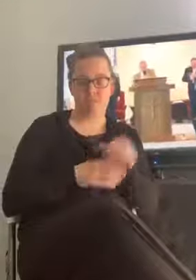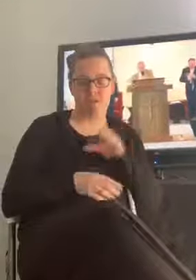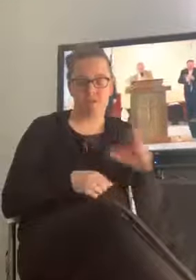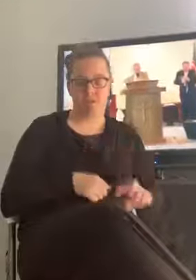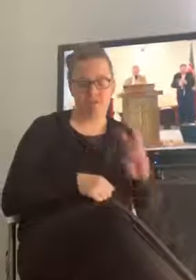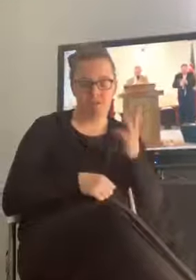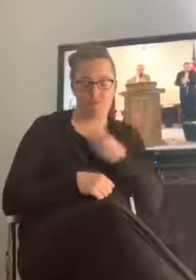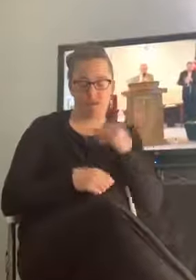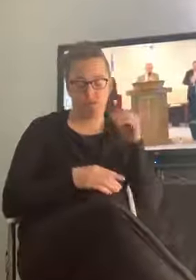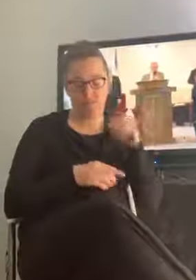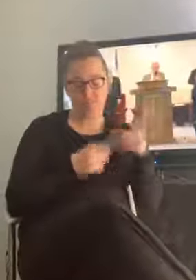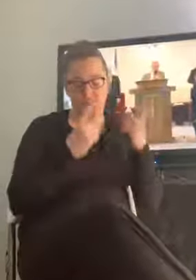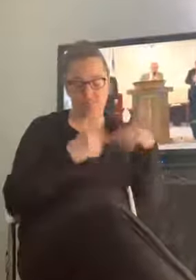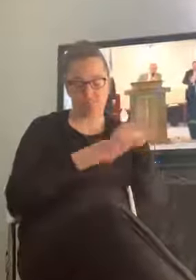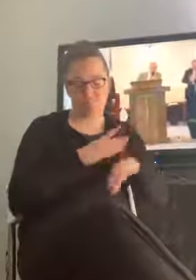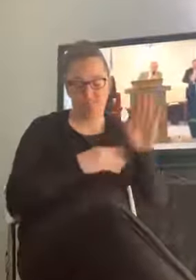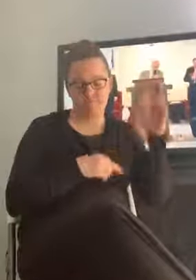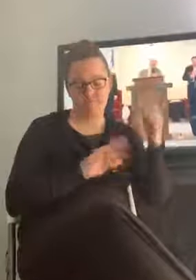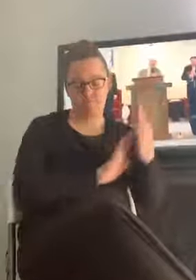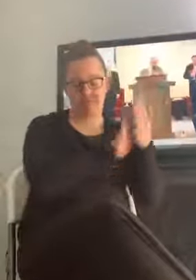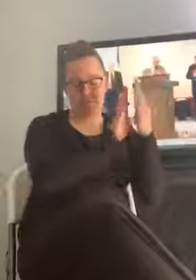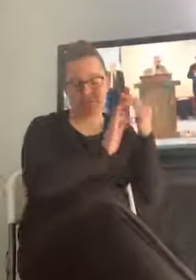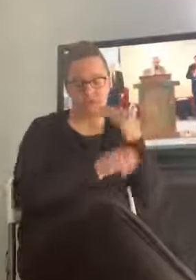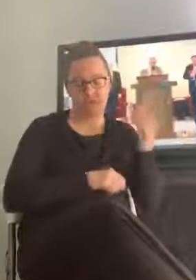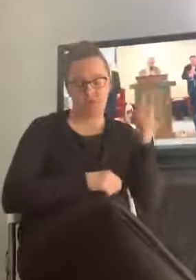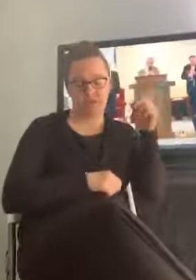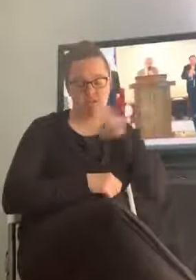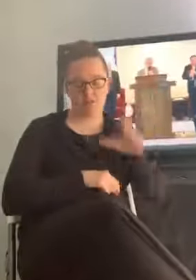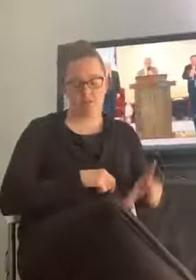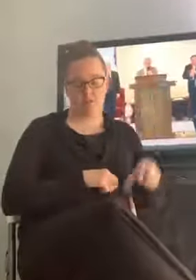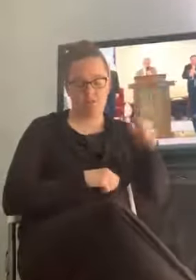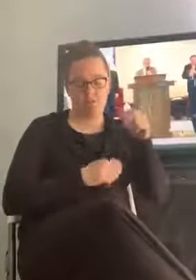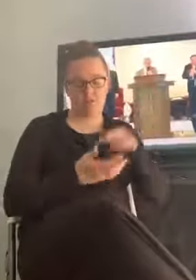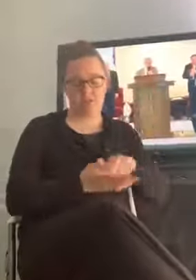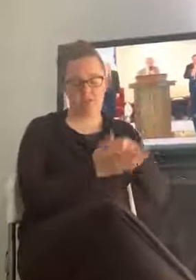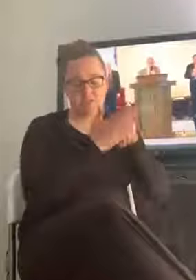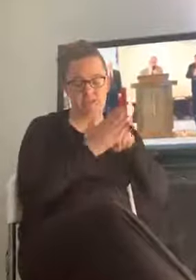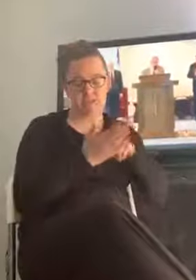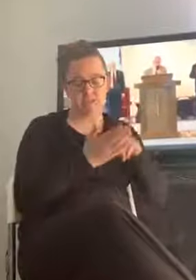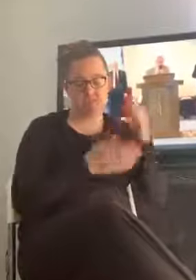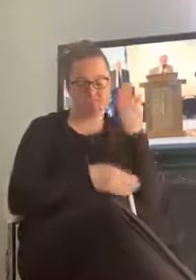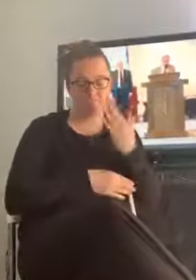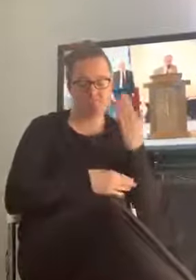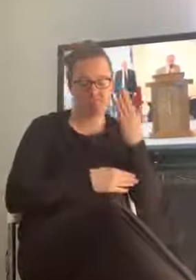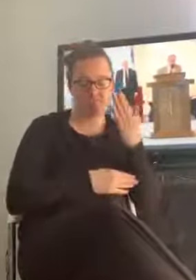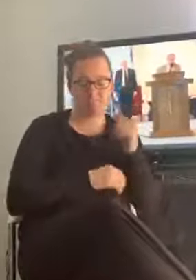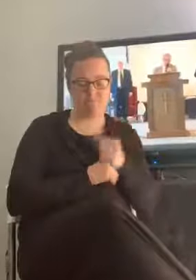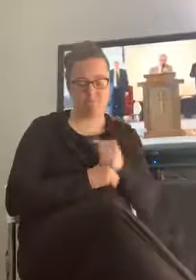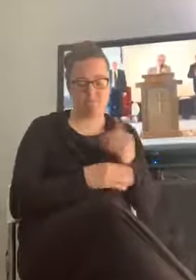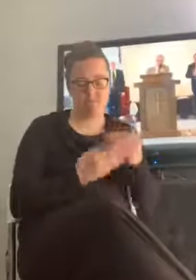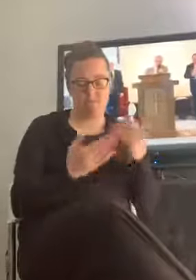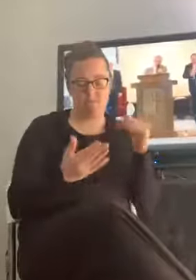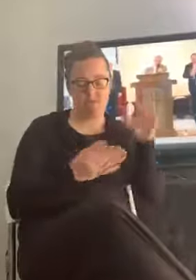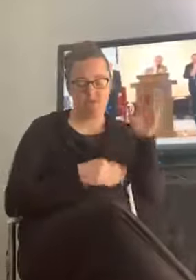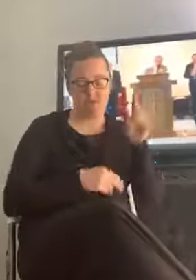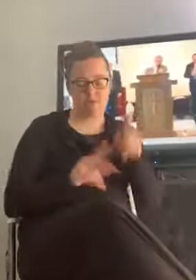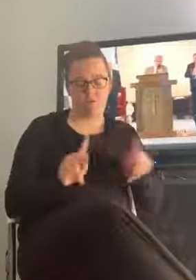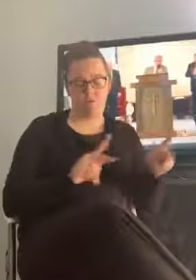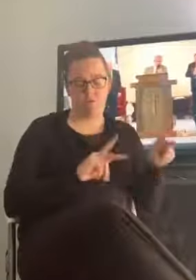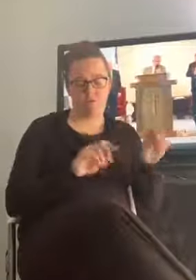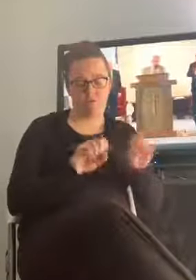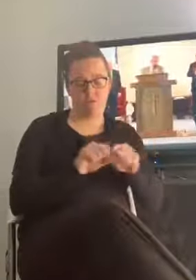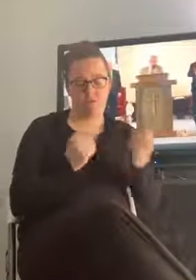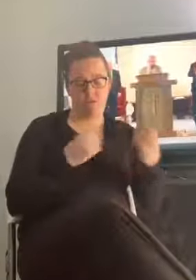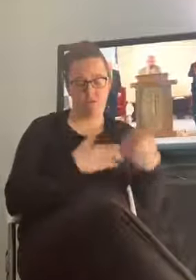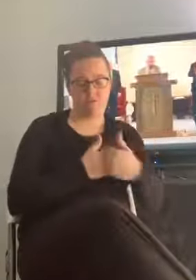thanking you for another opportunity, Lord, to stand before your people. Lord, into the breaks of bread of life. I